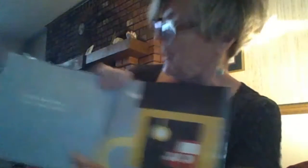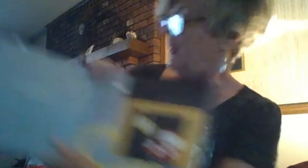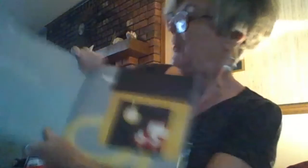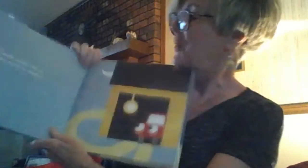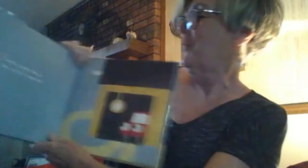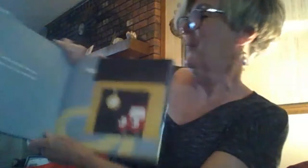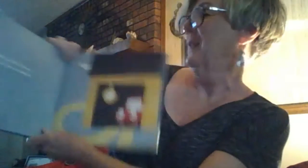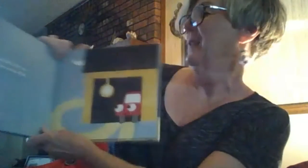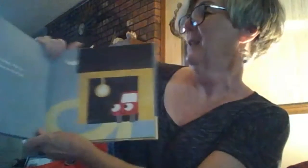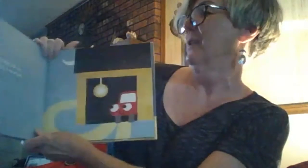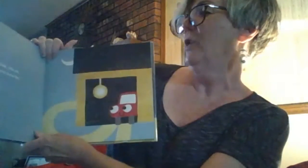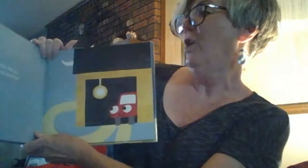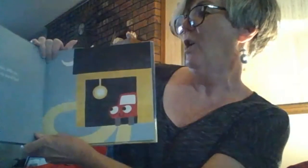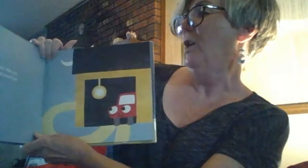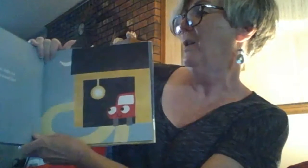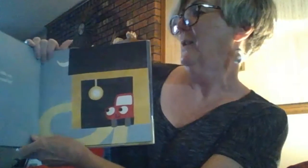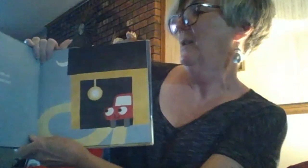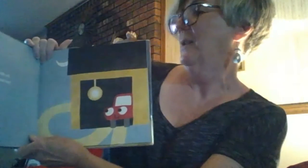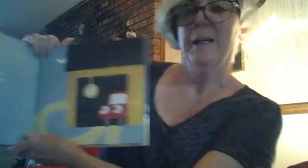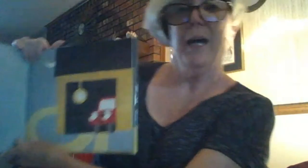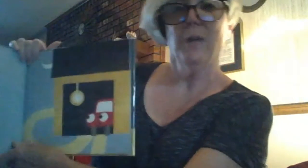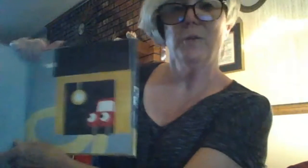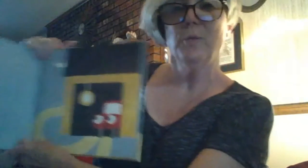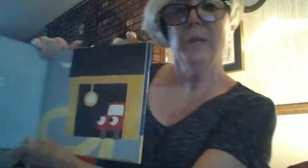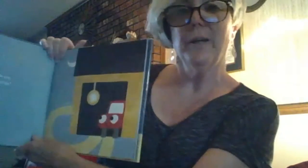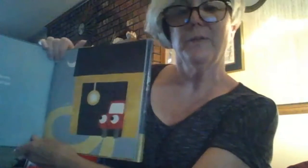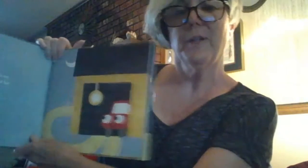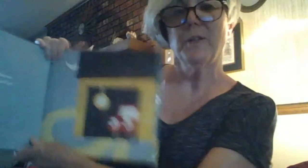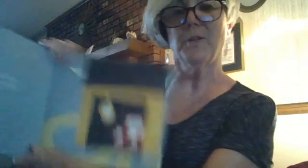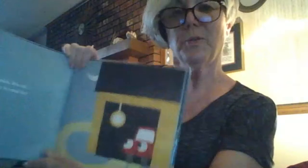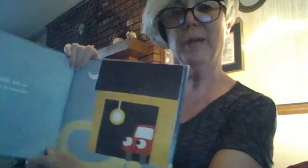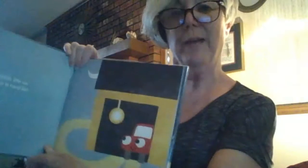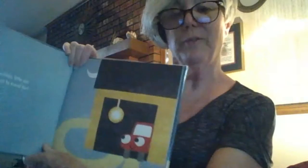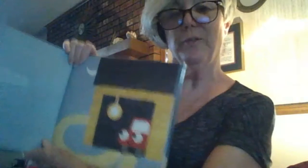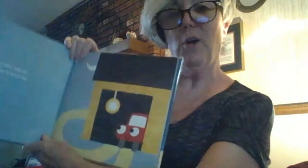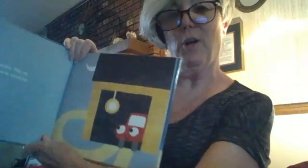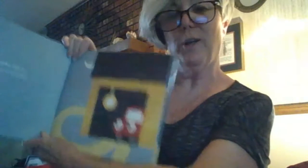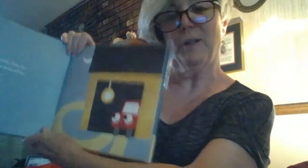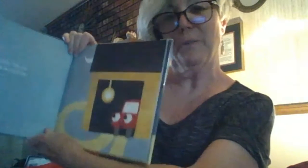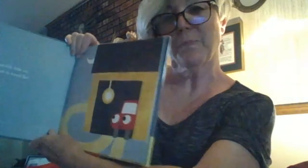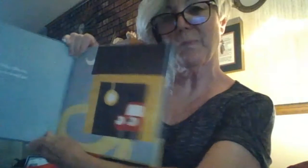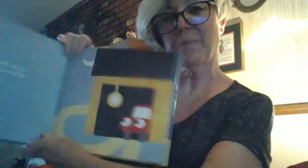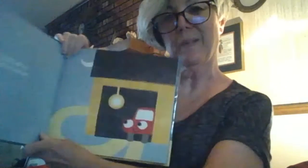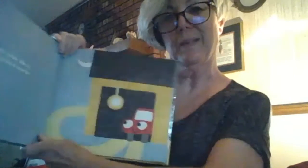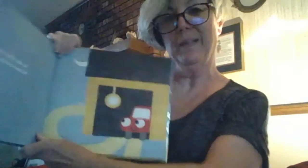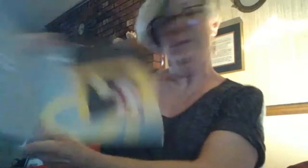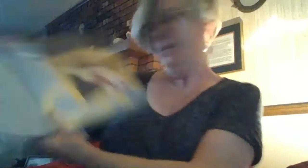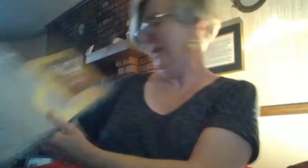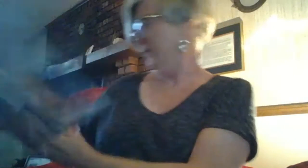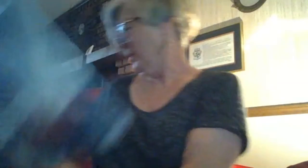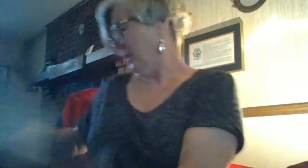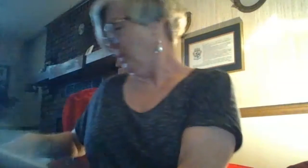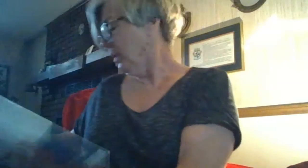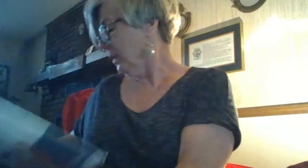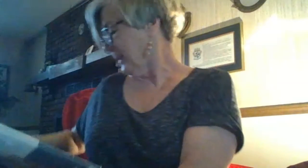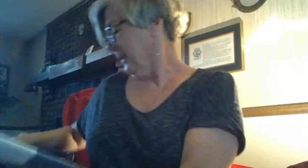Twinkle, twinkle, little car, how you love to travel far. Never know how